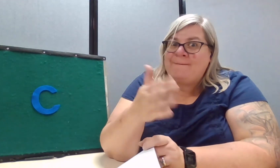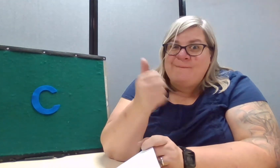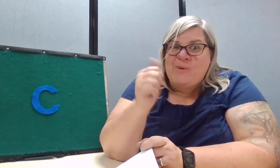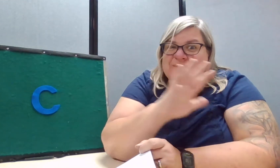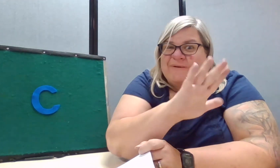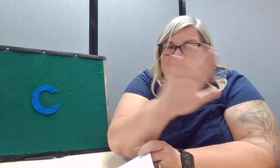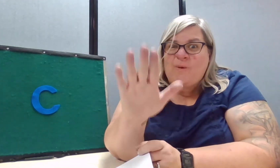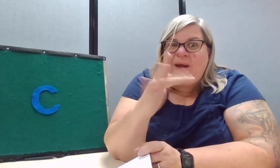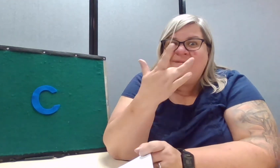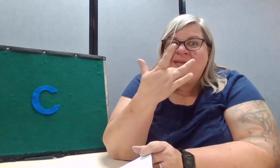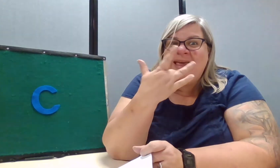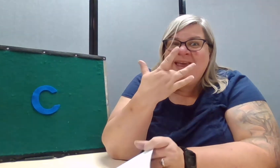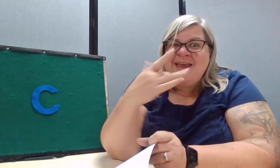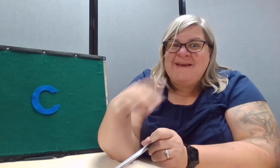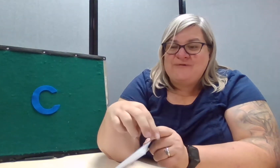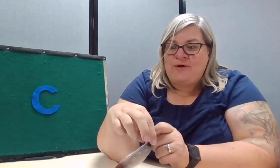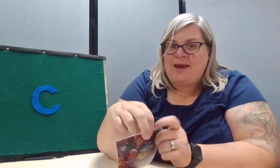Probably most of your favorite things.